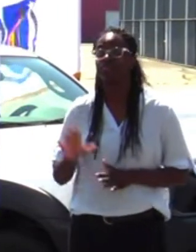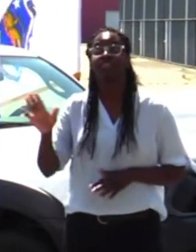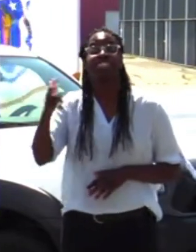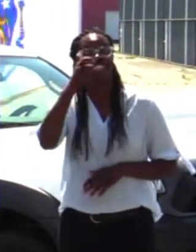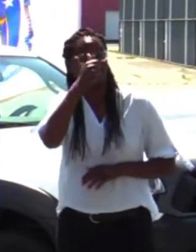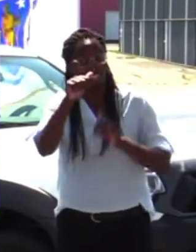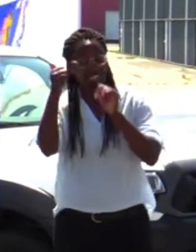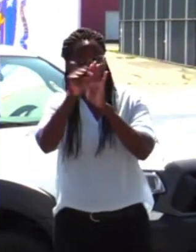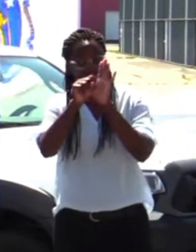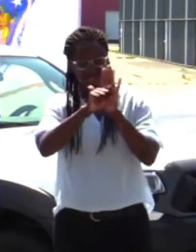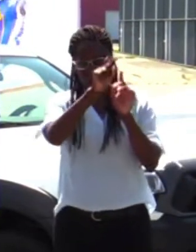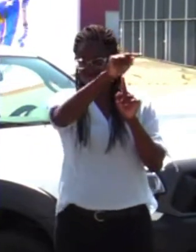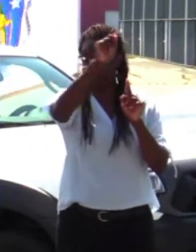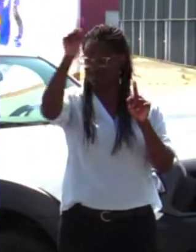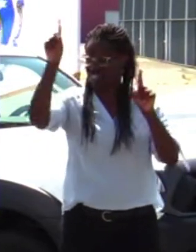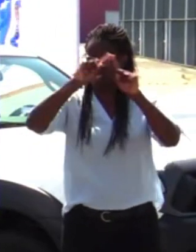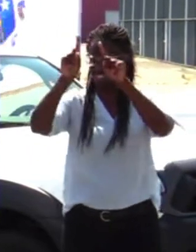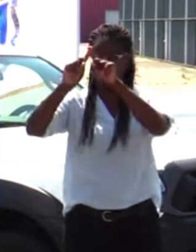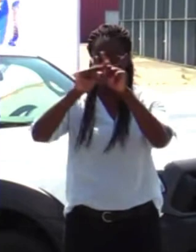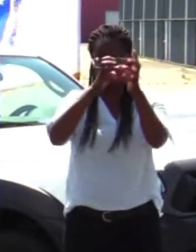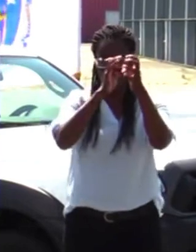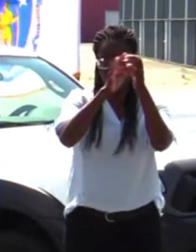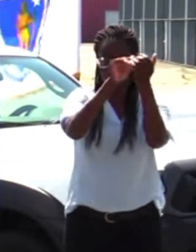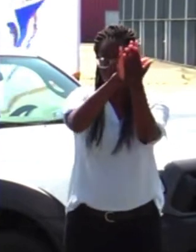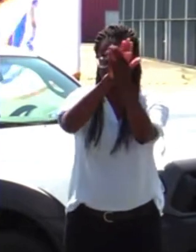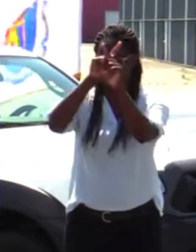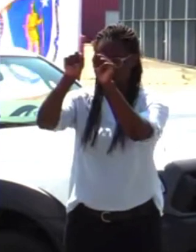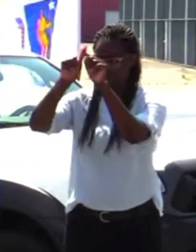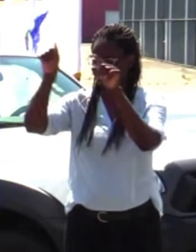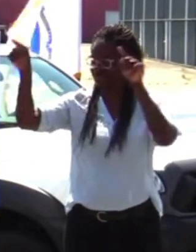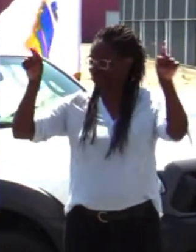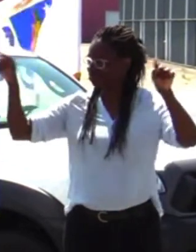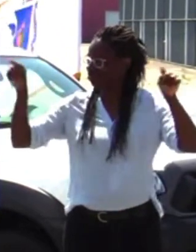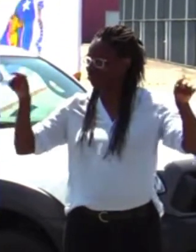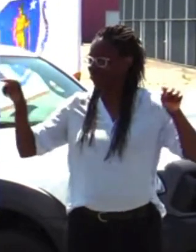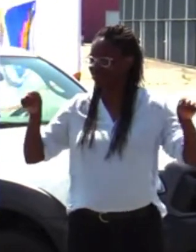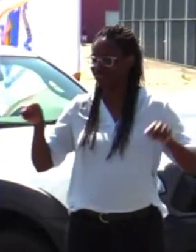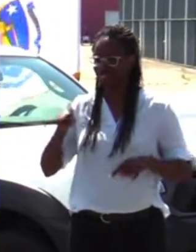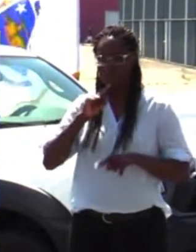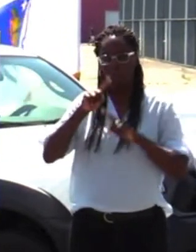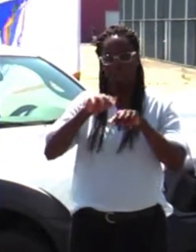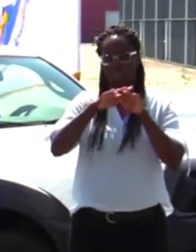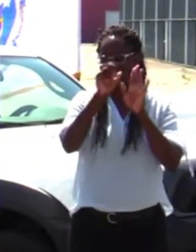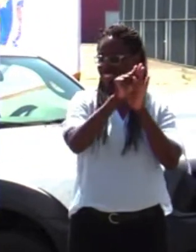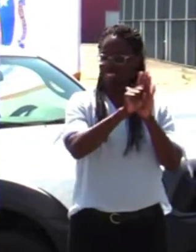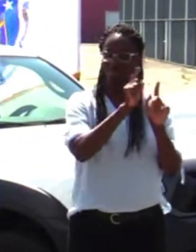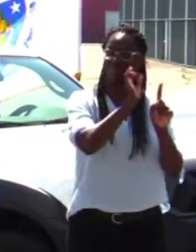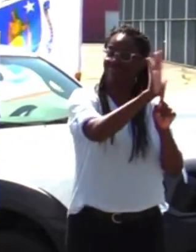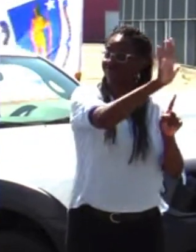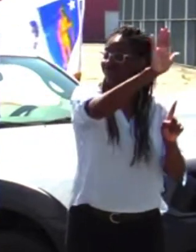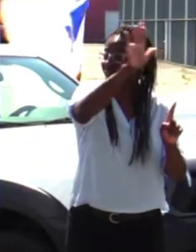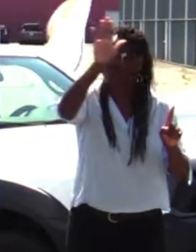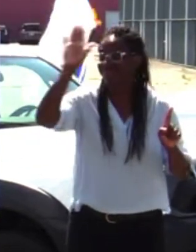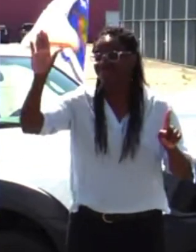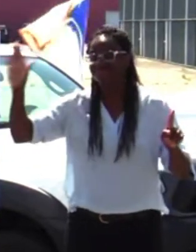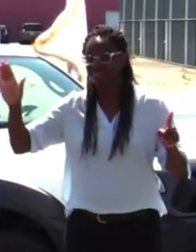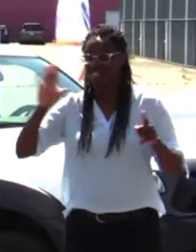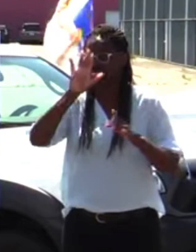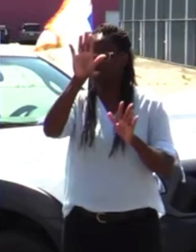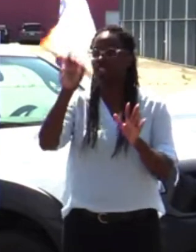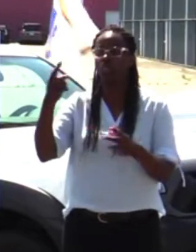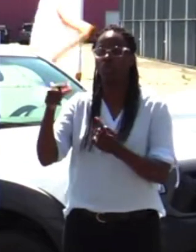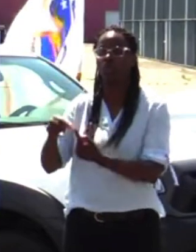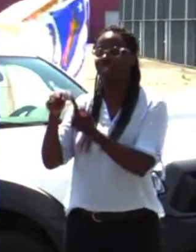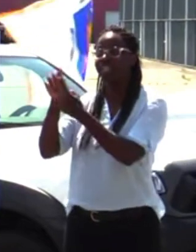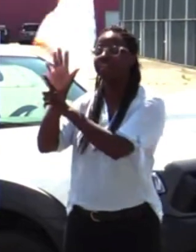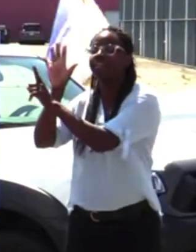states. But typically, what people focus on, and it's totally understandable, is the circumstances and the particulars in their state